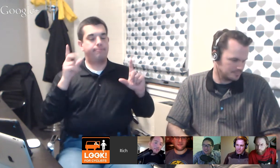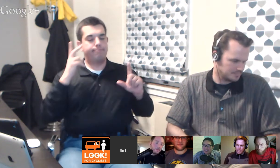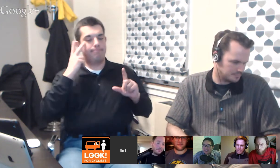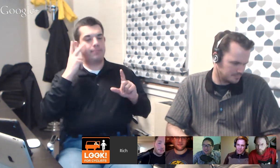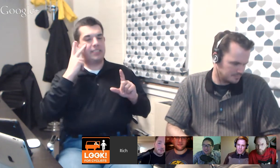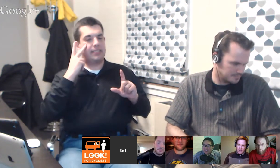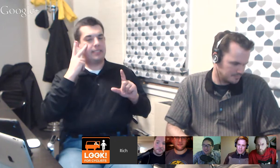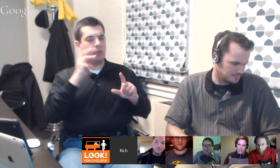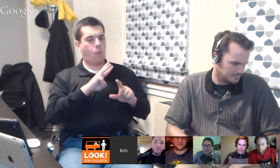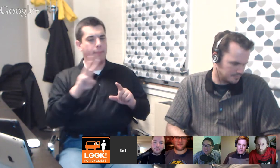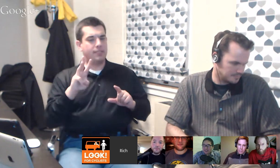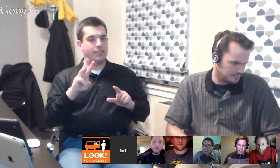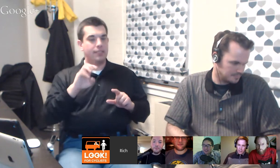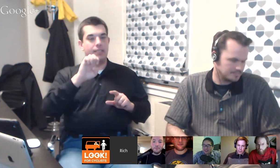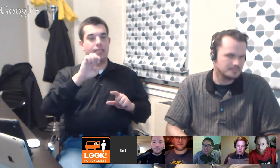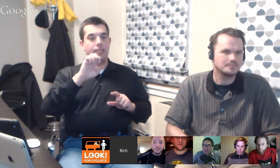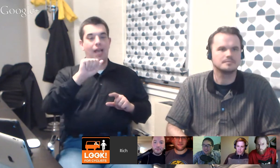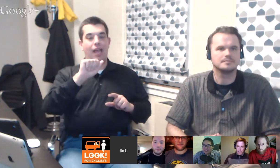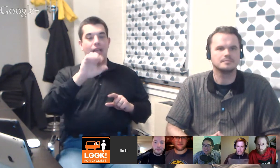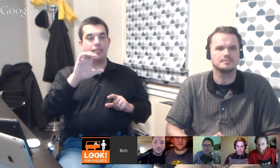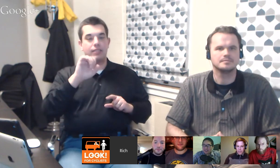website,